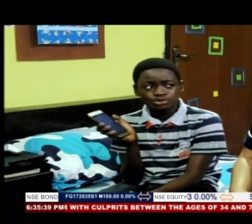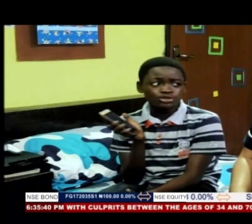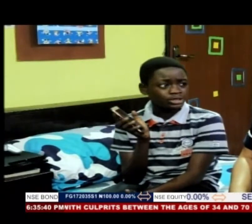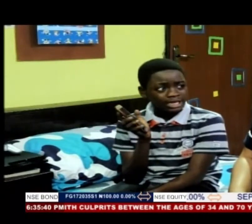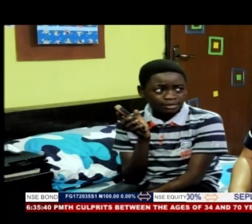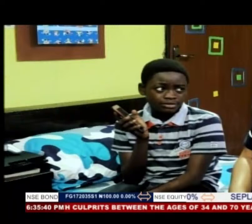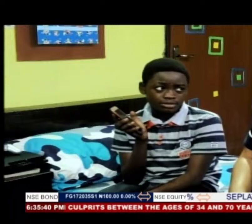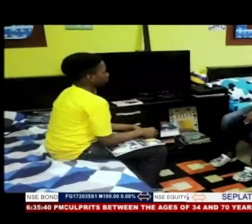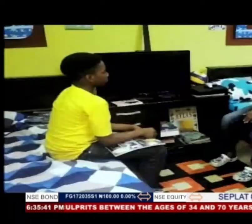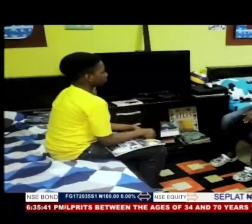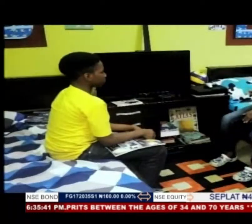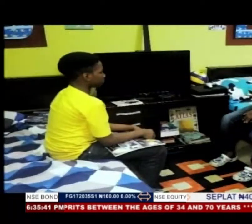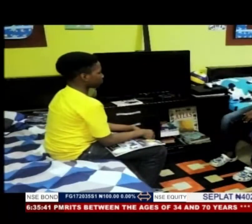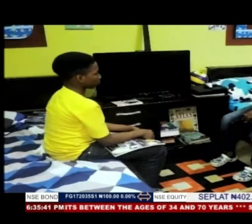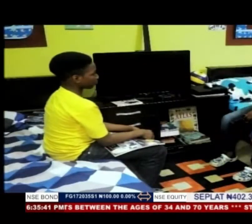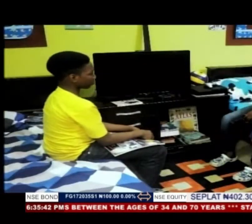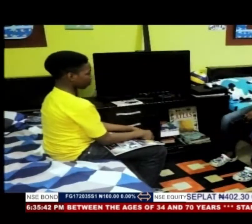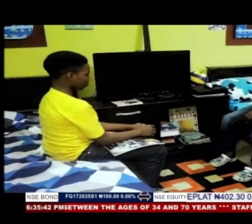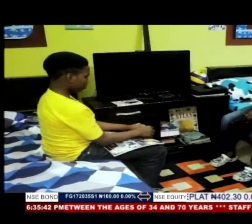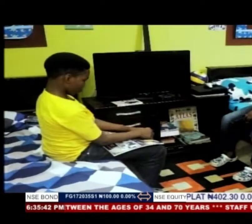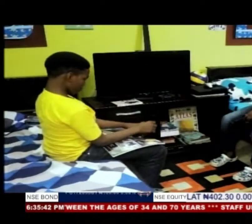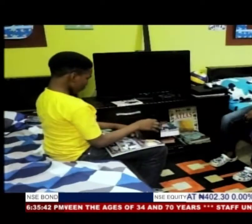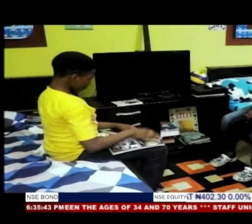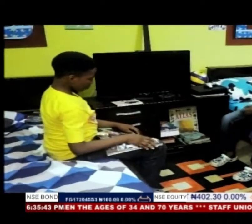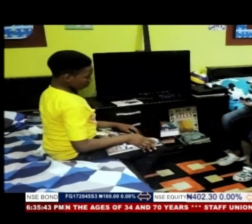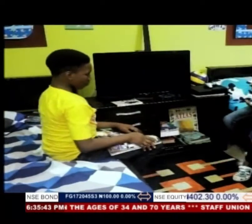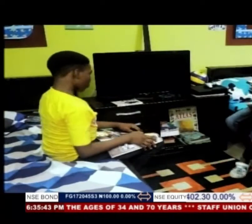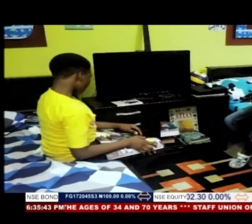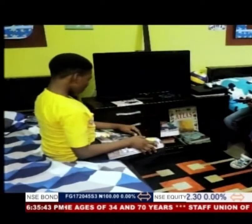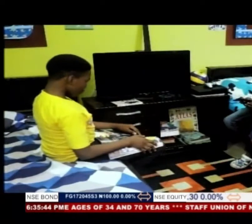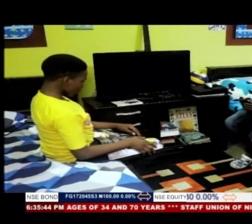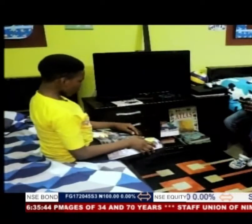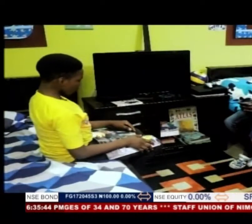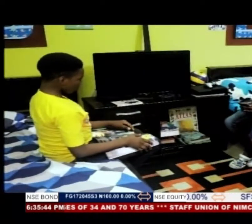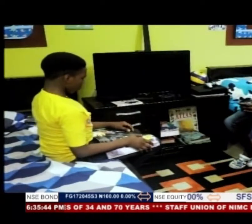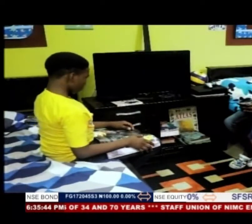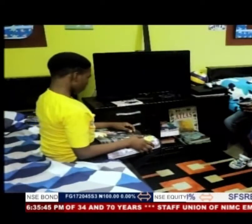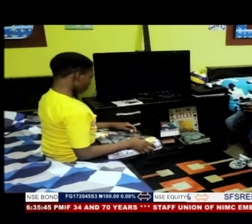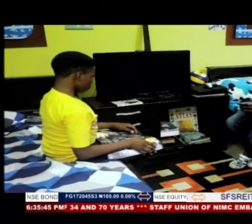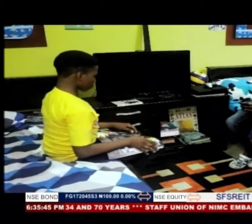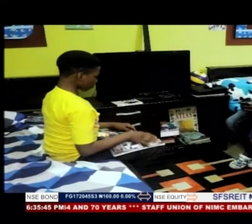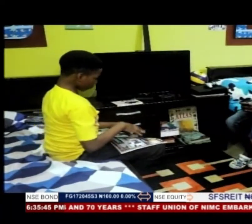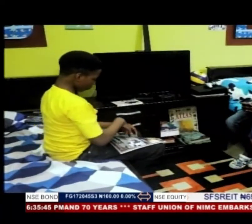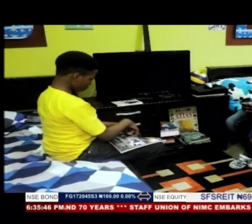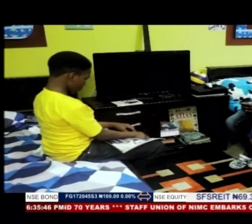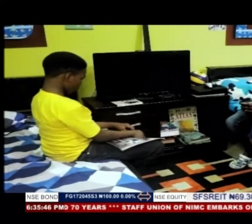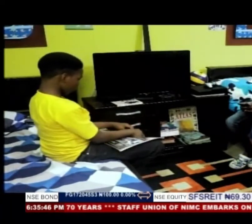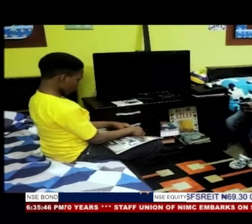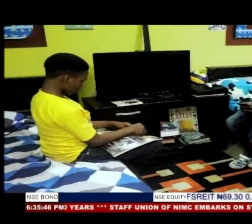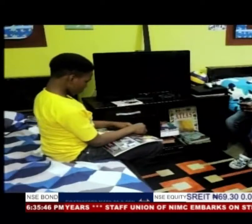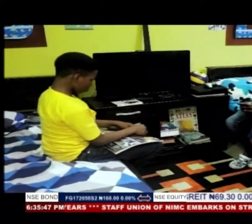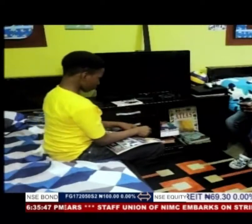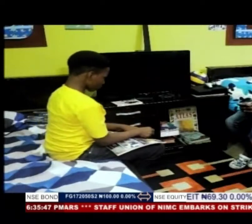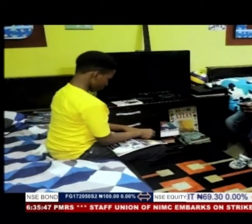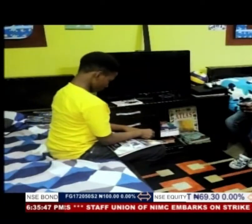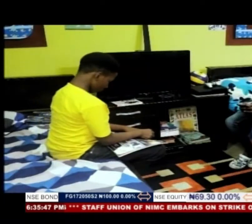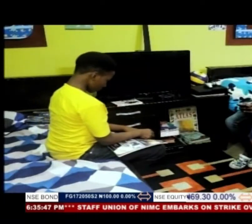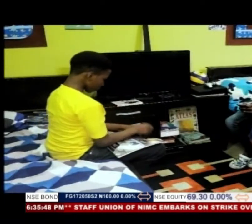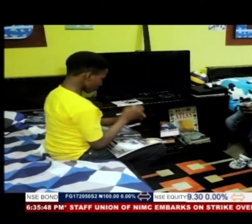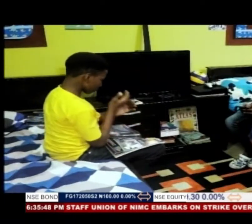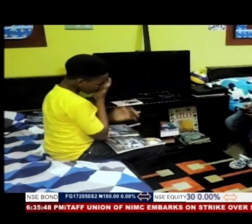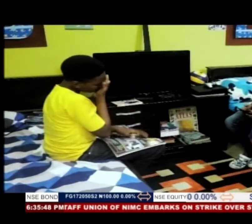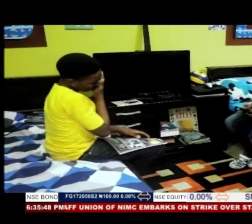know that you are? Shut up! You shut up! For me too. Oh! Stop! You shut up! But man started it. It